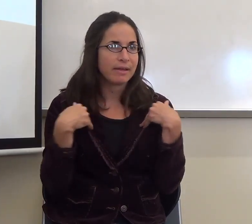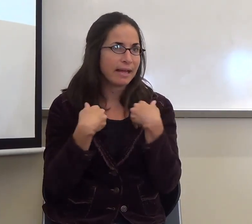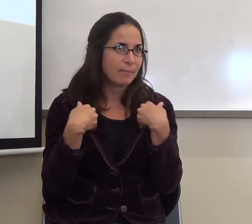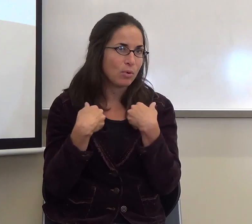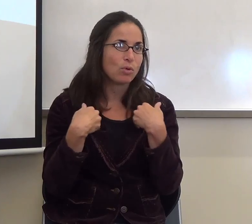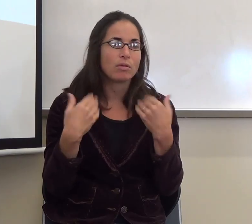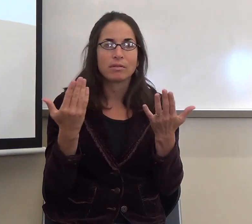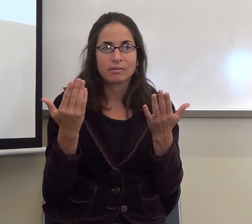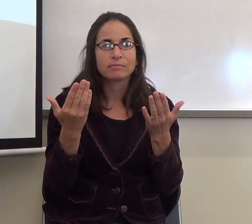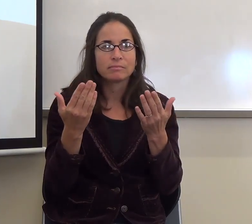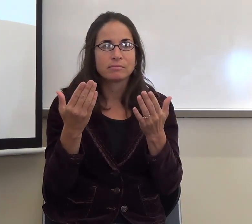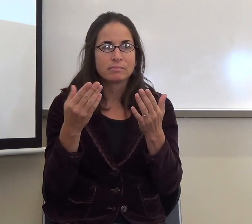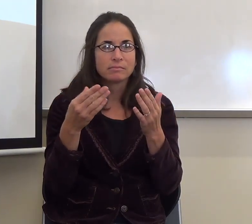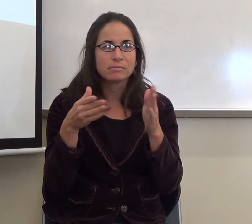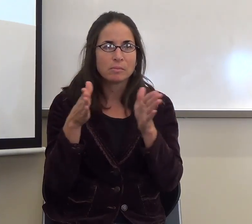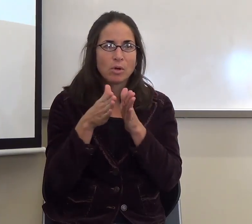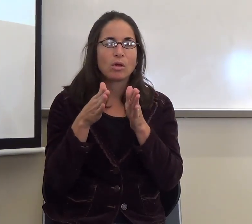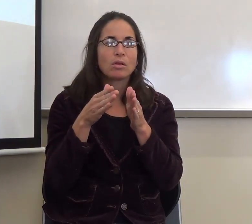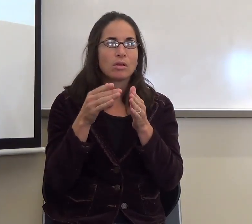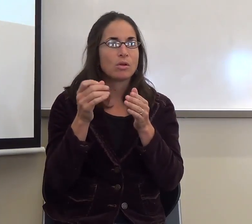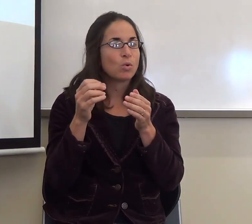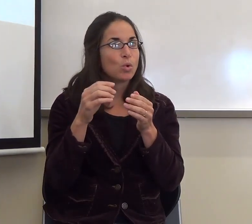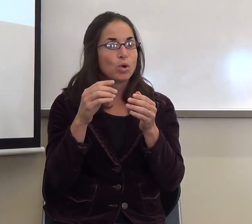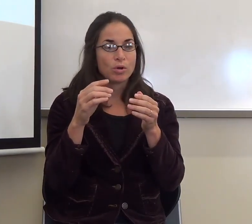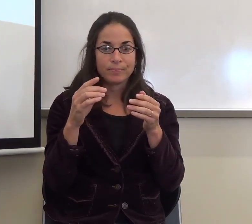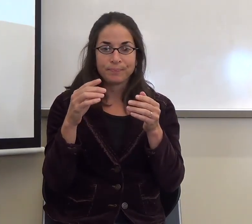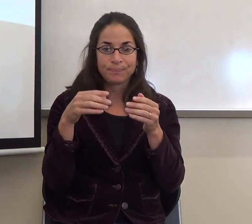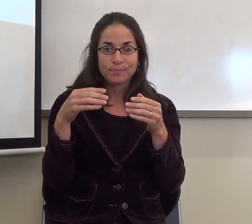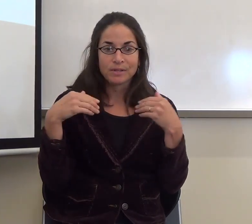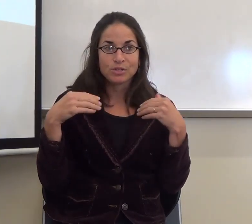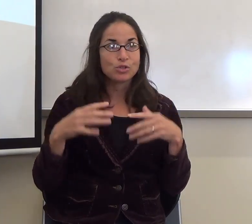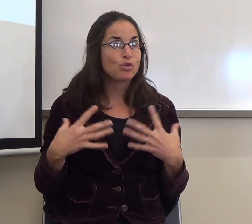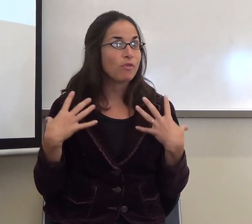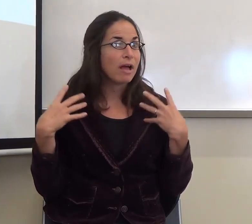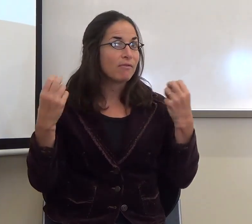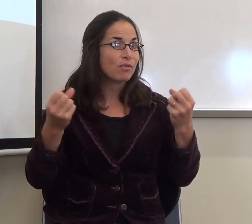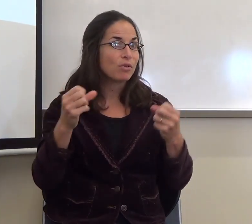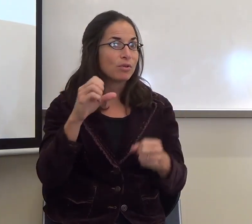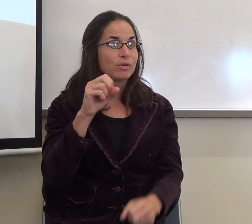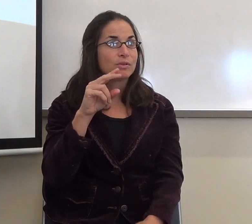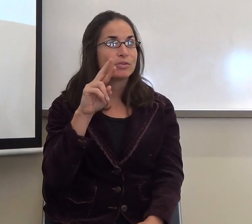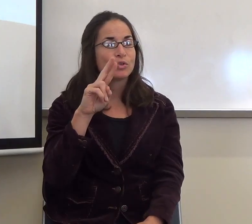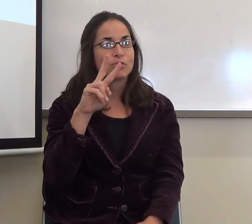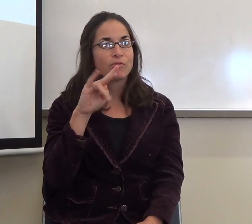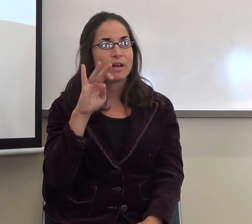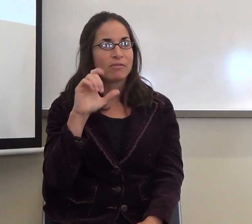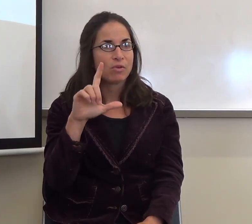animal, and survival, which is a thing, okay? If you start